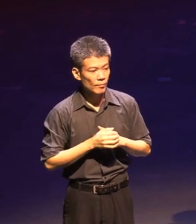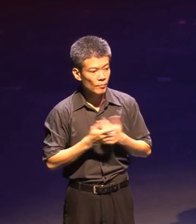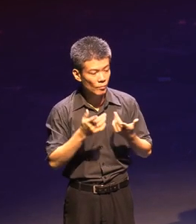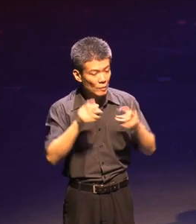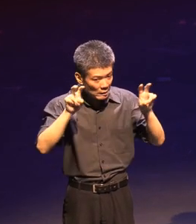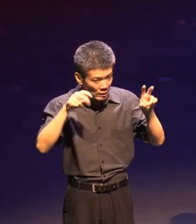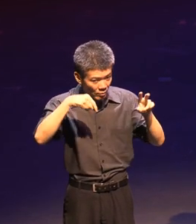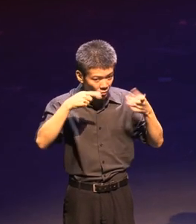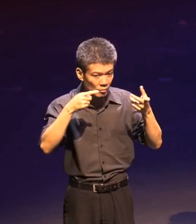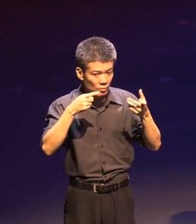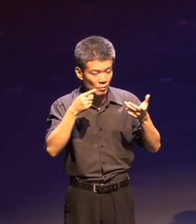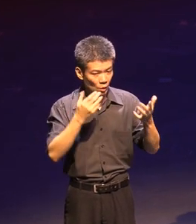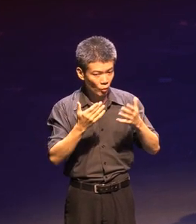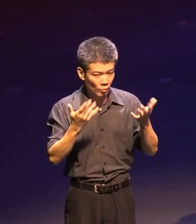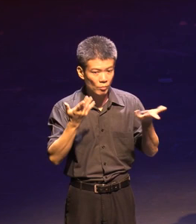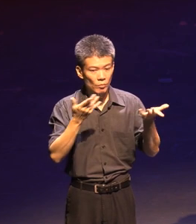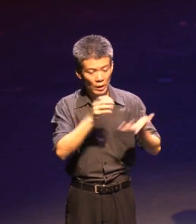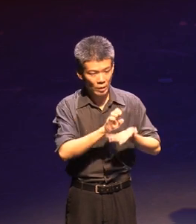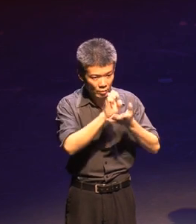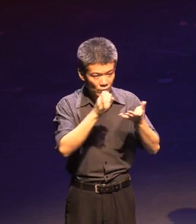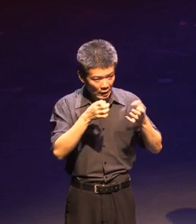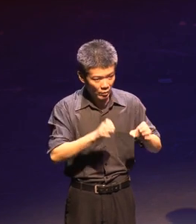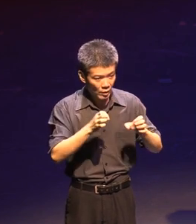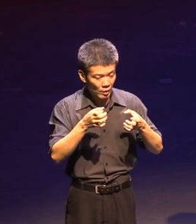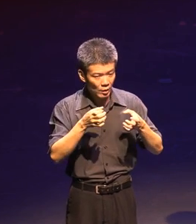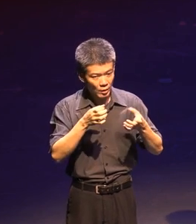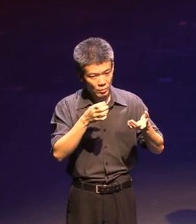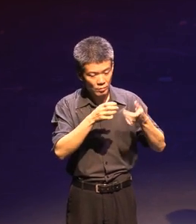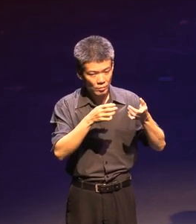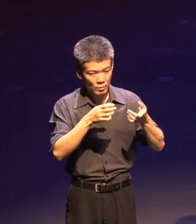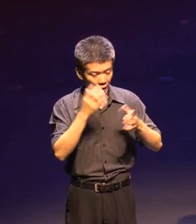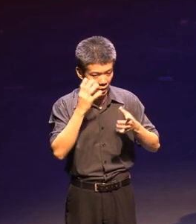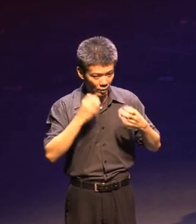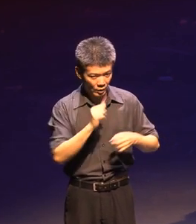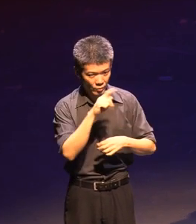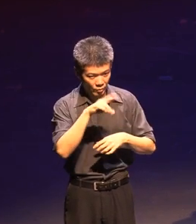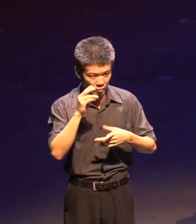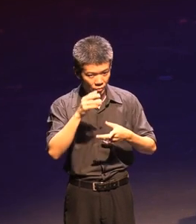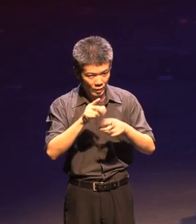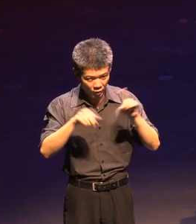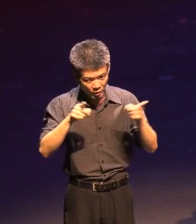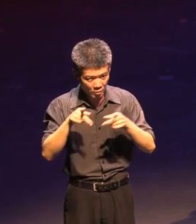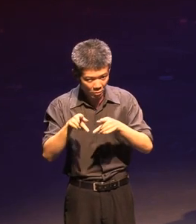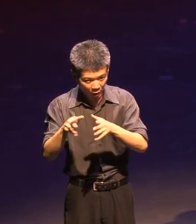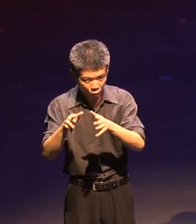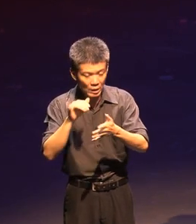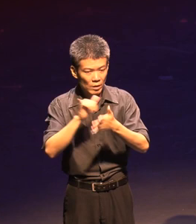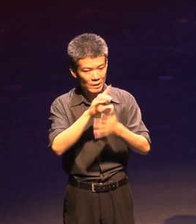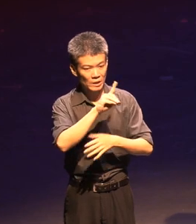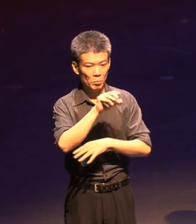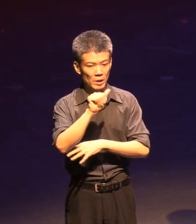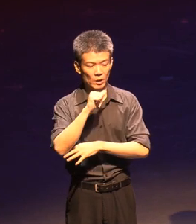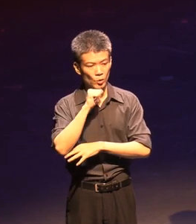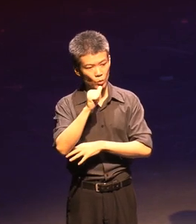The theme for this year's forum, Enabling Aspirations, Diversifying Pathways. Now, disability is